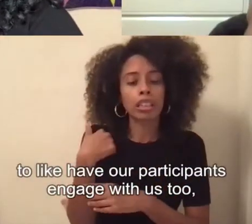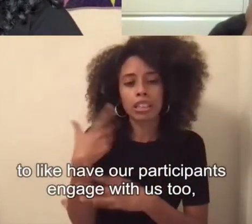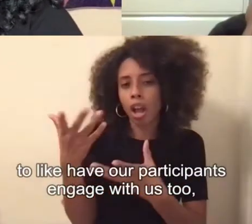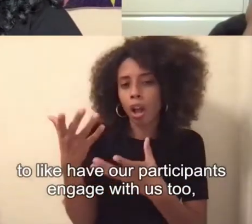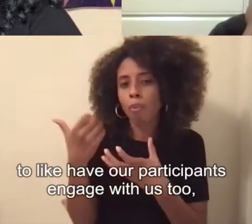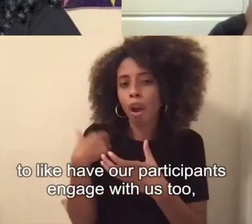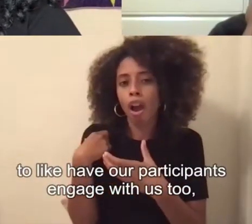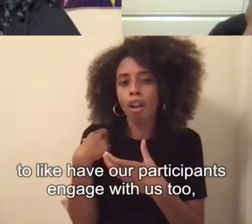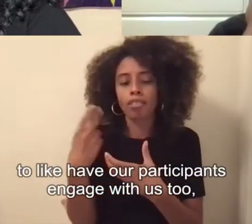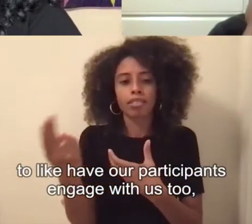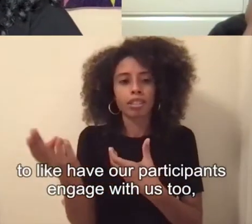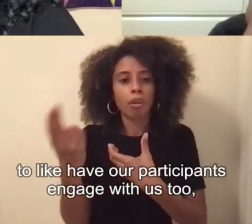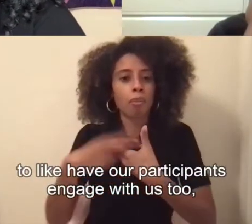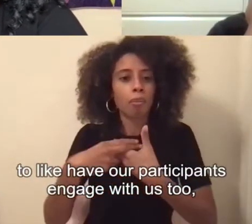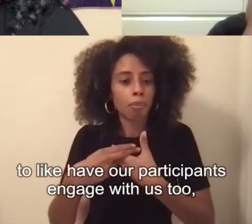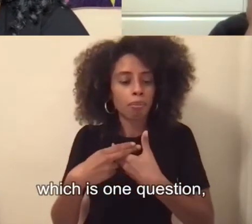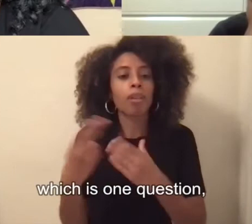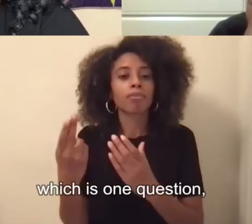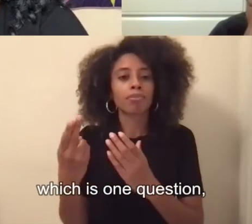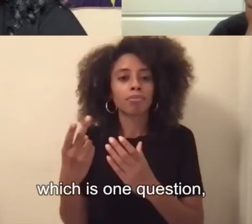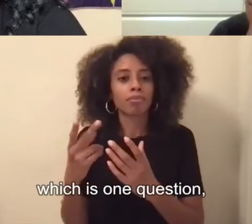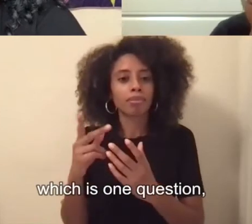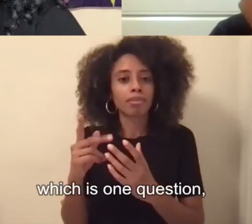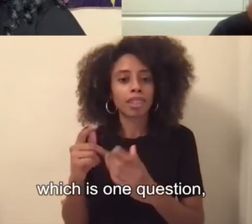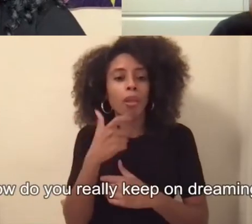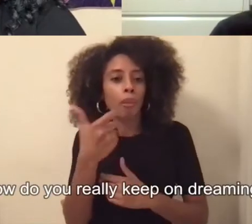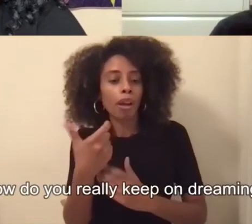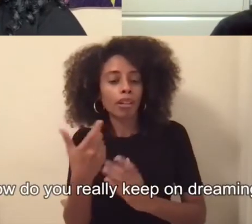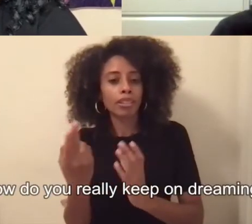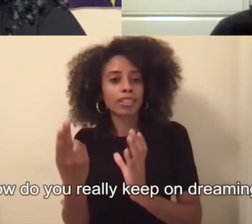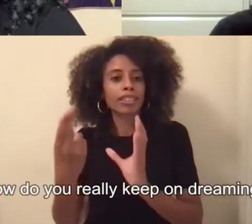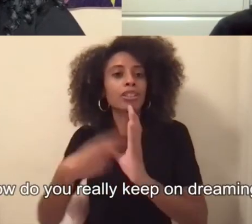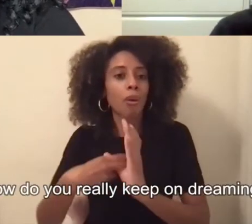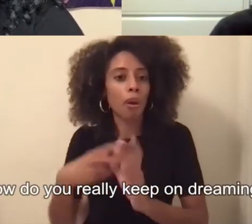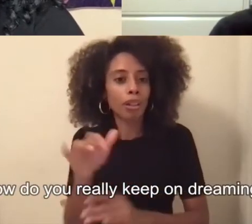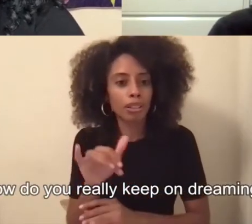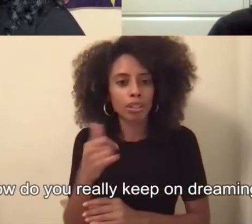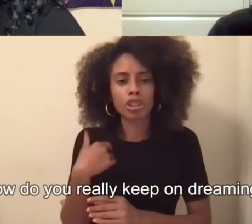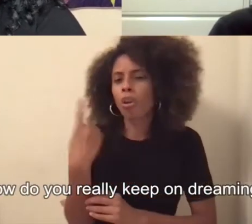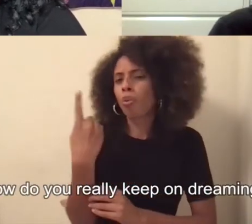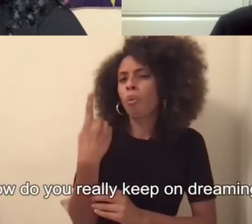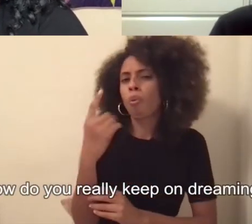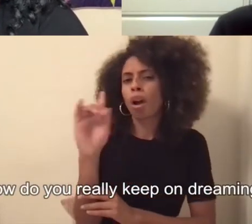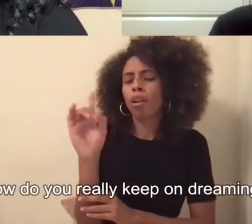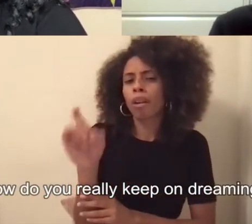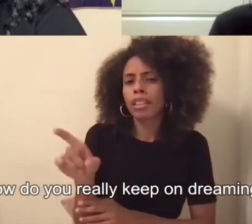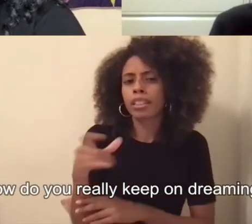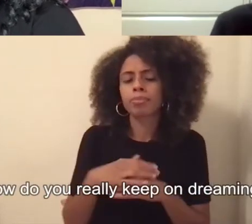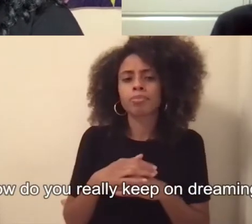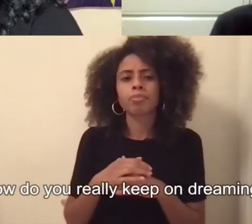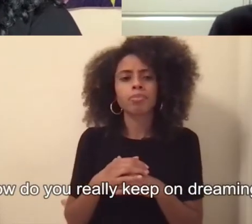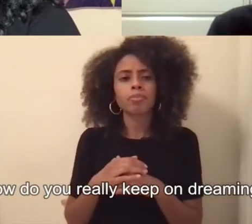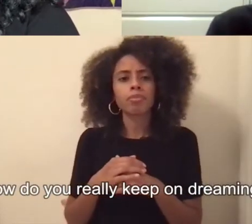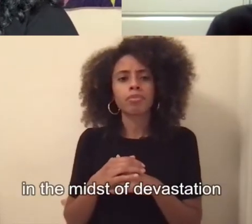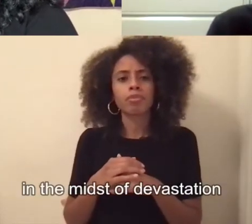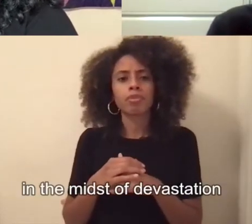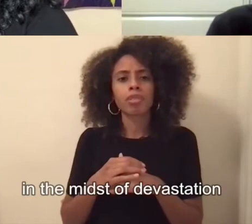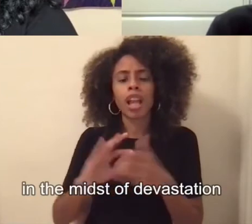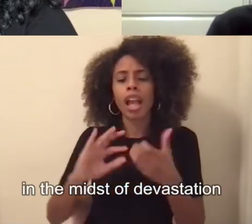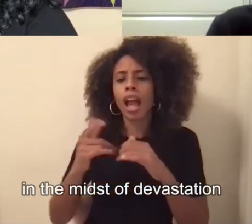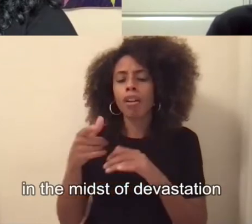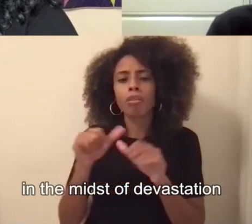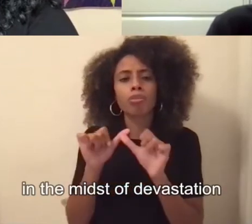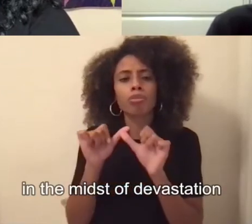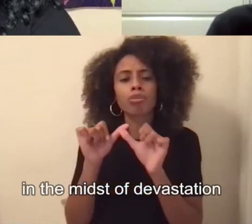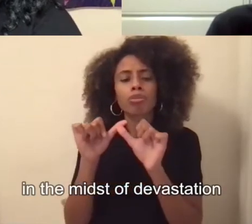participants engage with us too. Which is one question: How do you really keep on dreaming in the midst